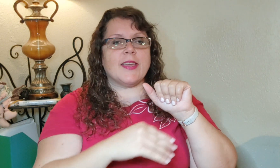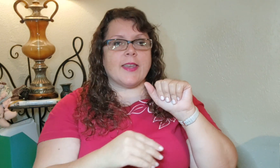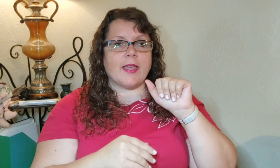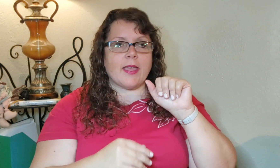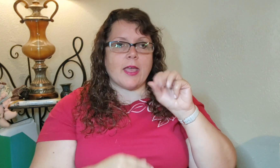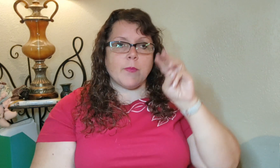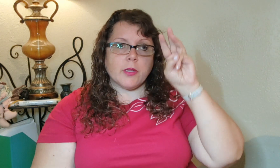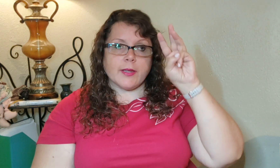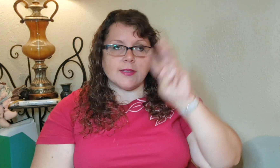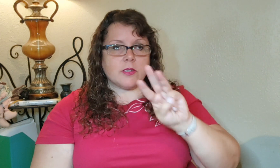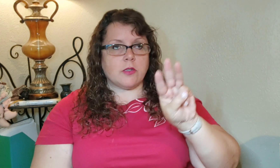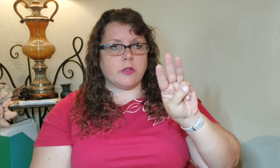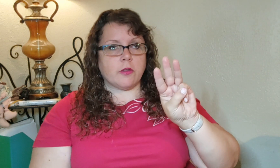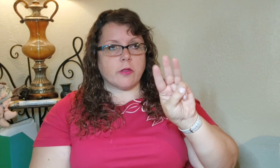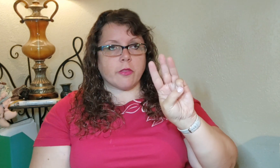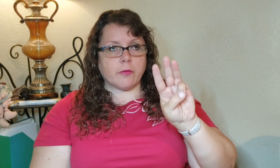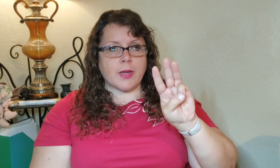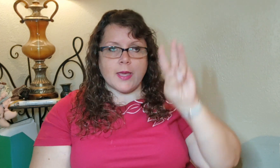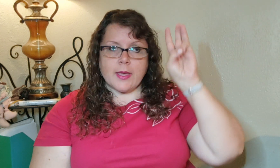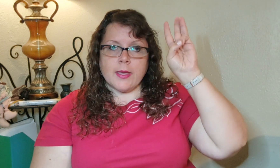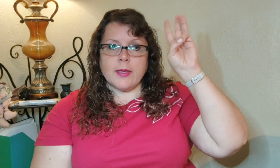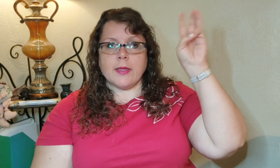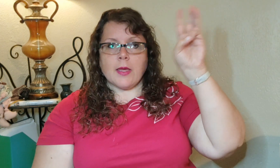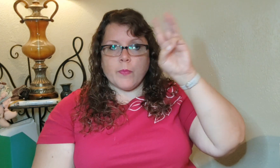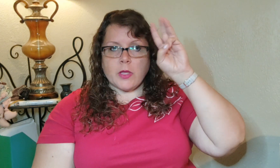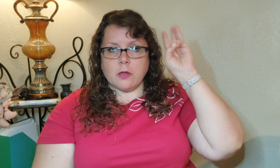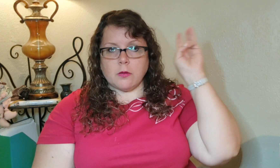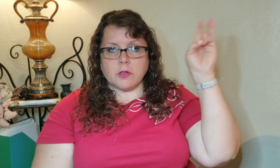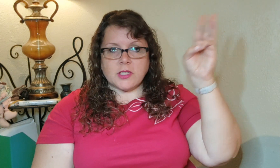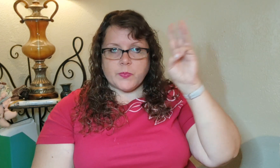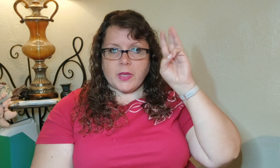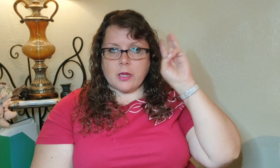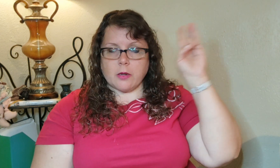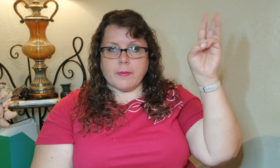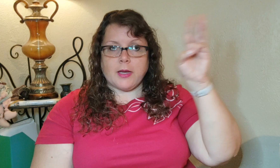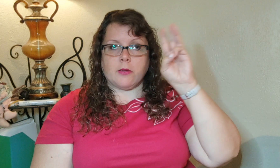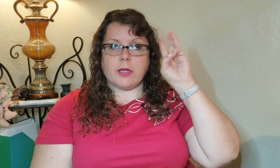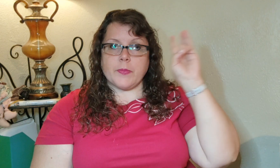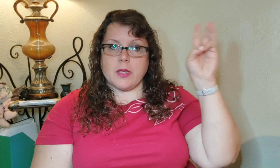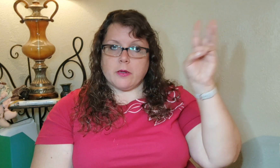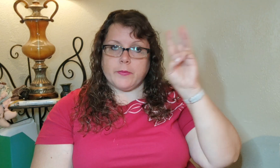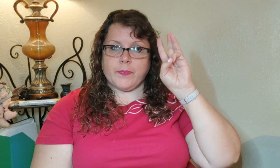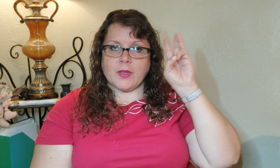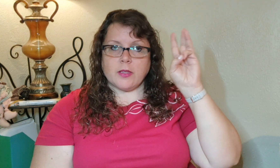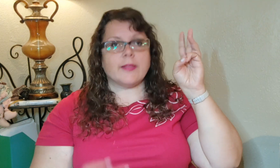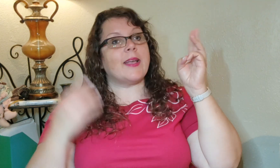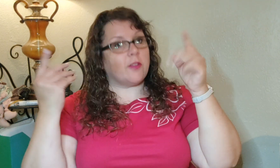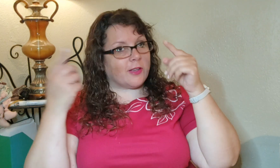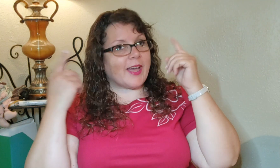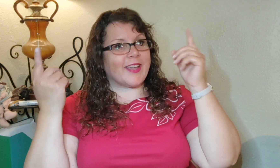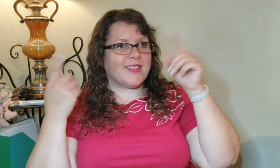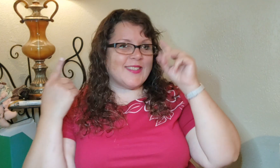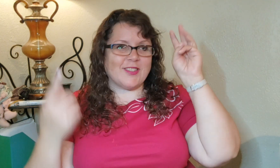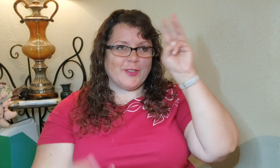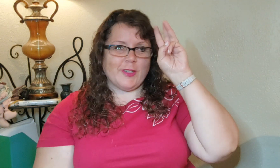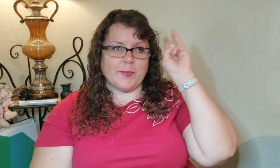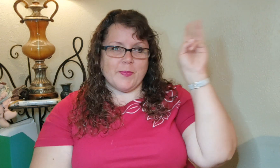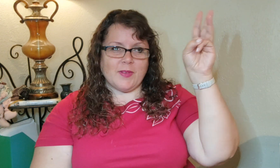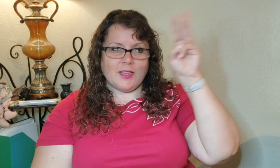then ambulance, you do the 3, but you spin it around up here. like they're lights do, and